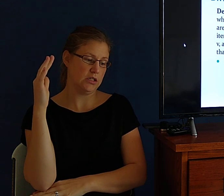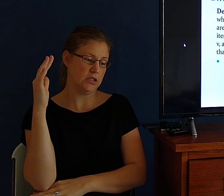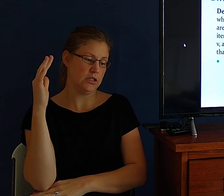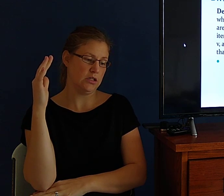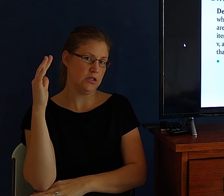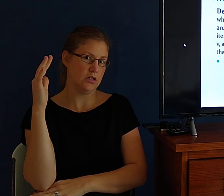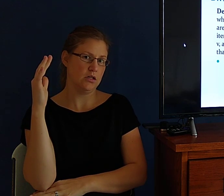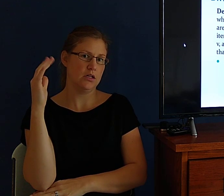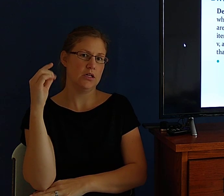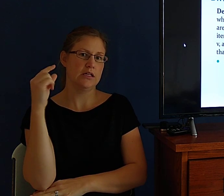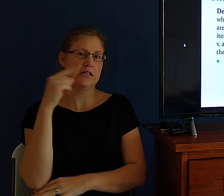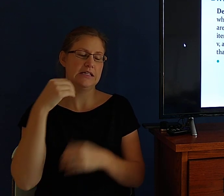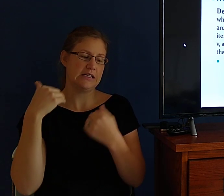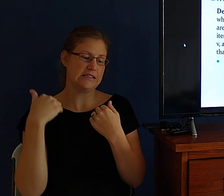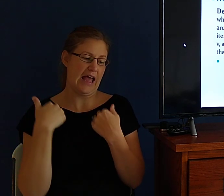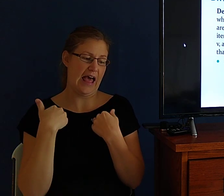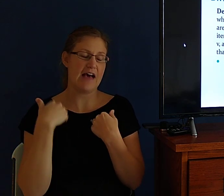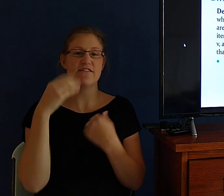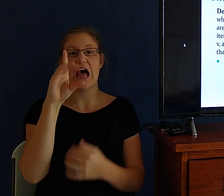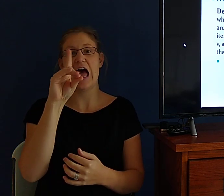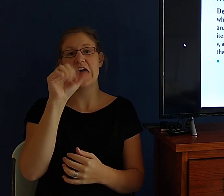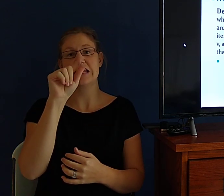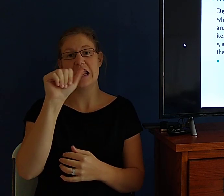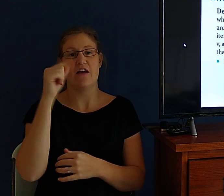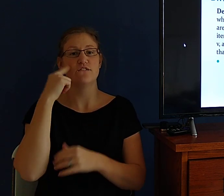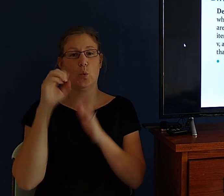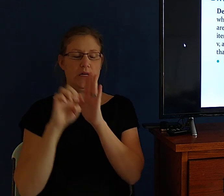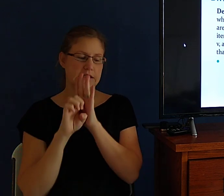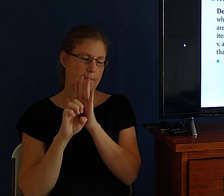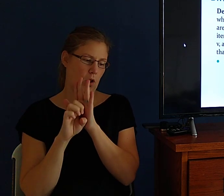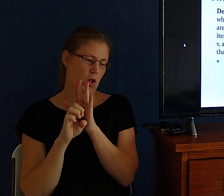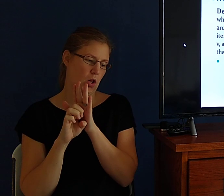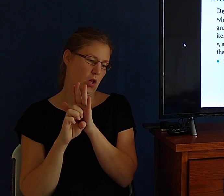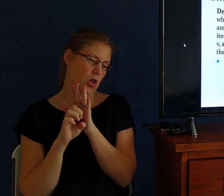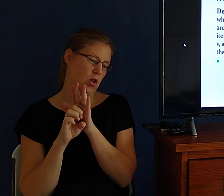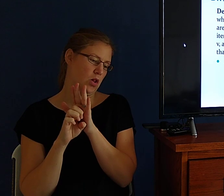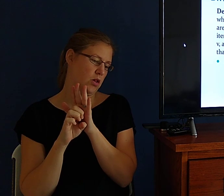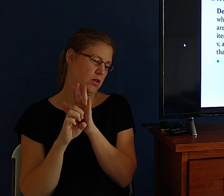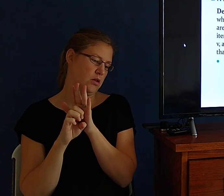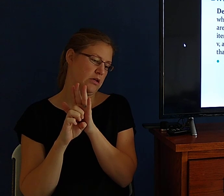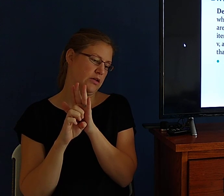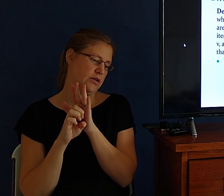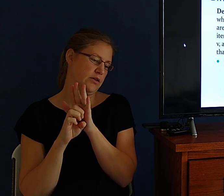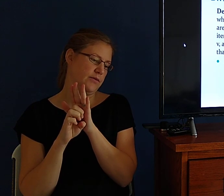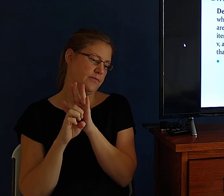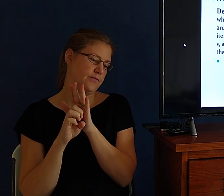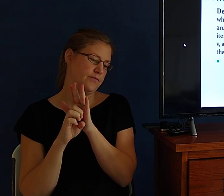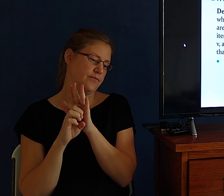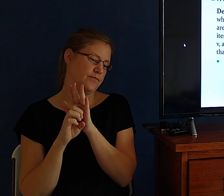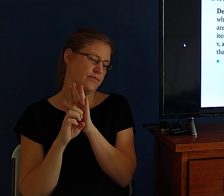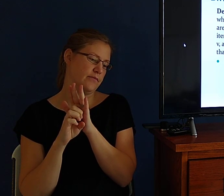this has data, for example. Okay, so this one has number